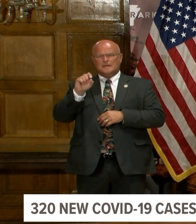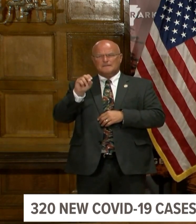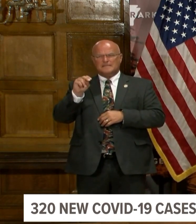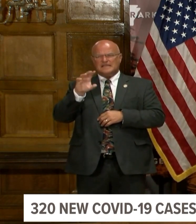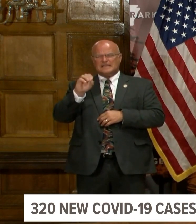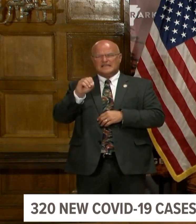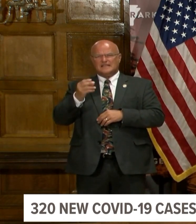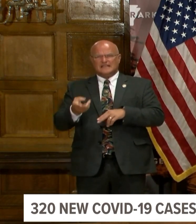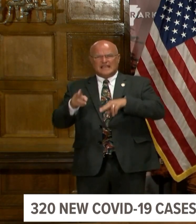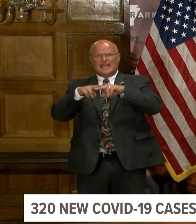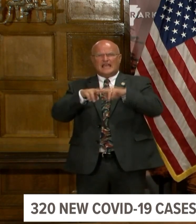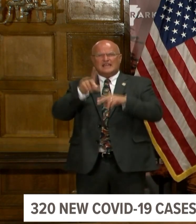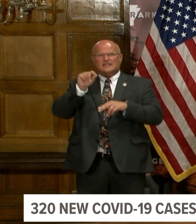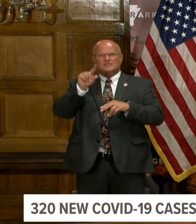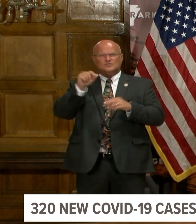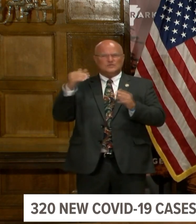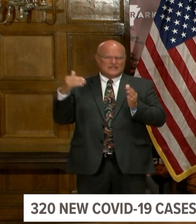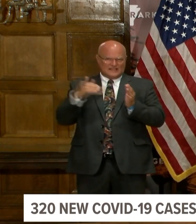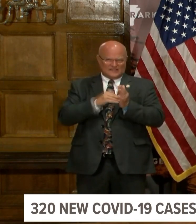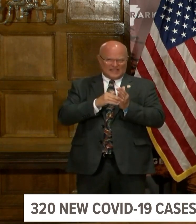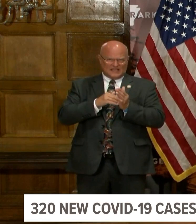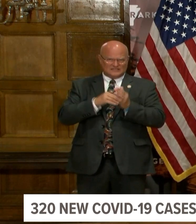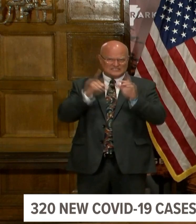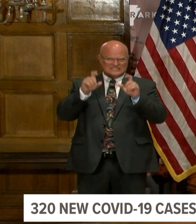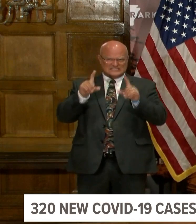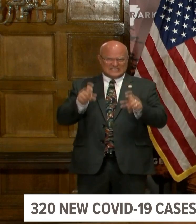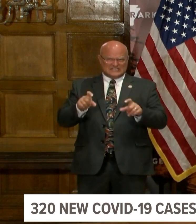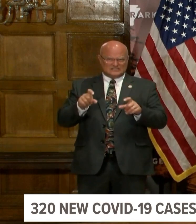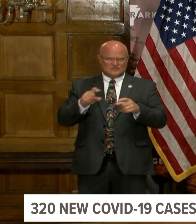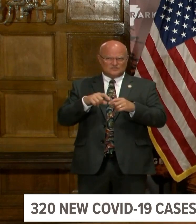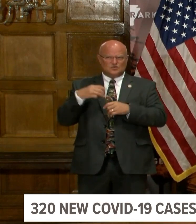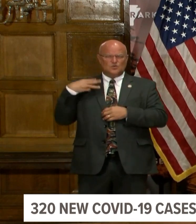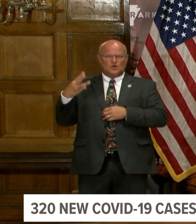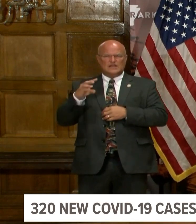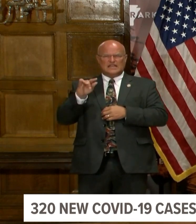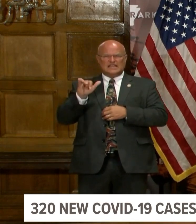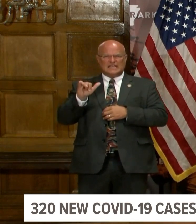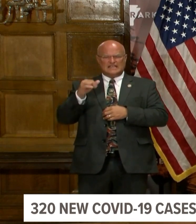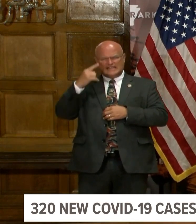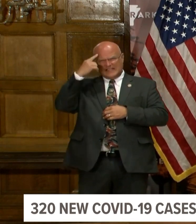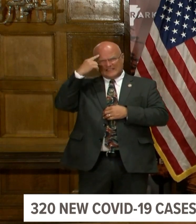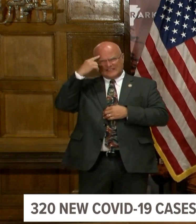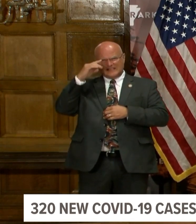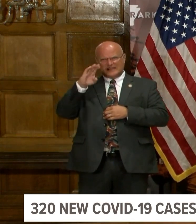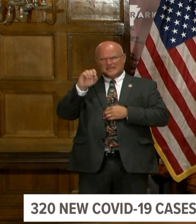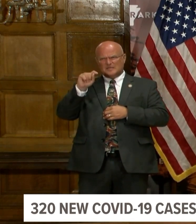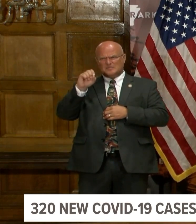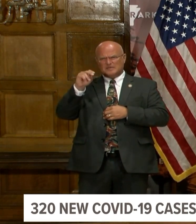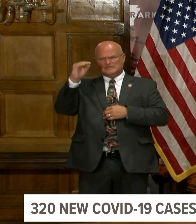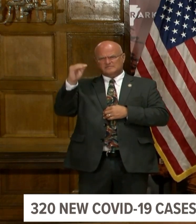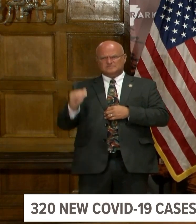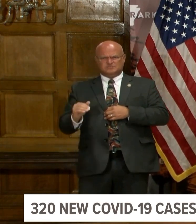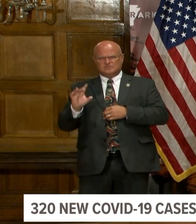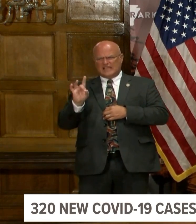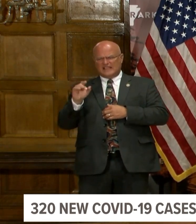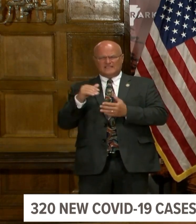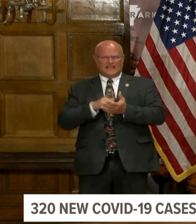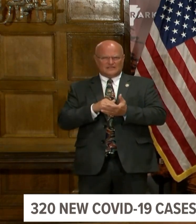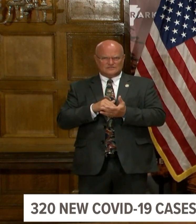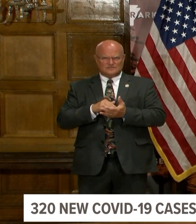added the 20,000 test results to Washington County, and I think Benton County dropped by about